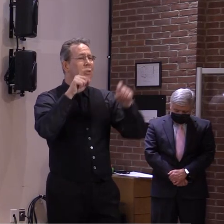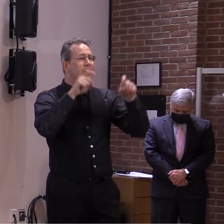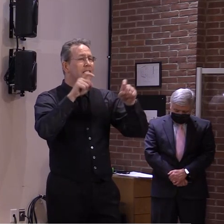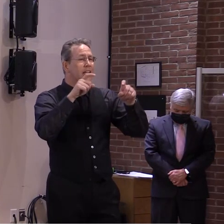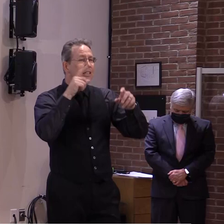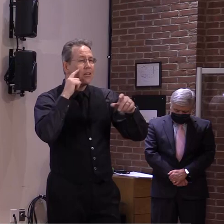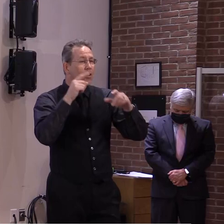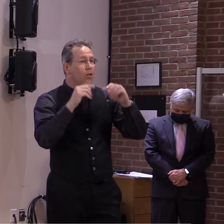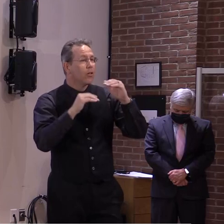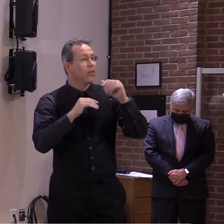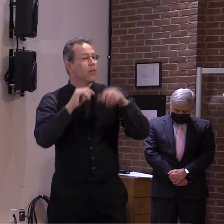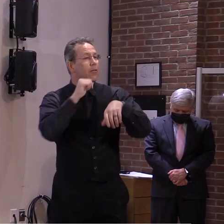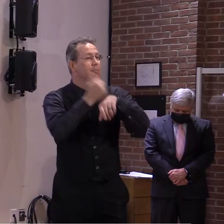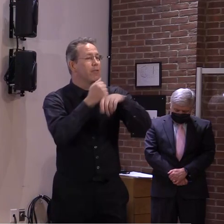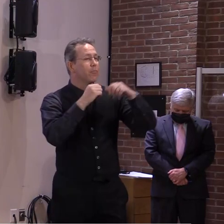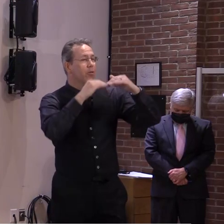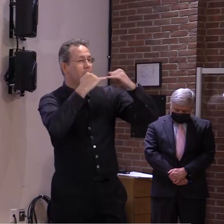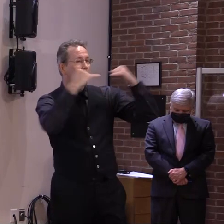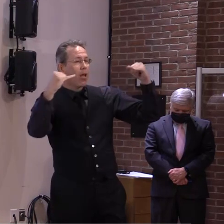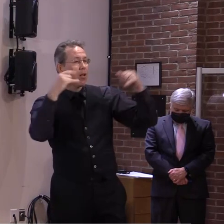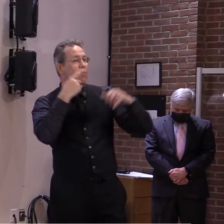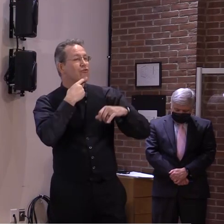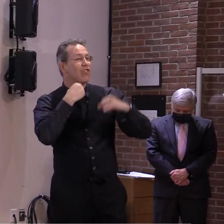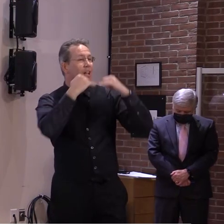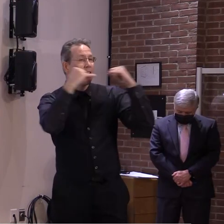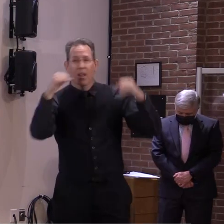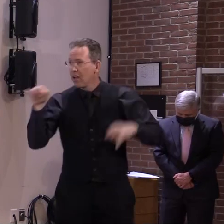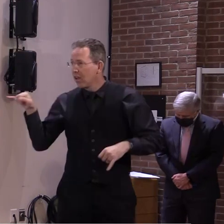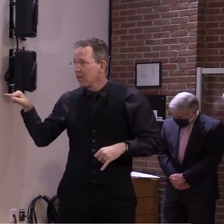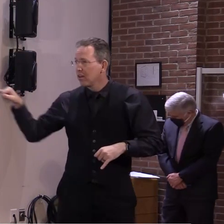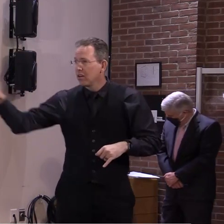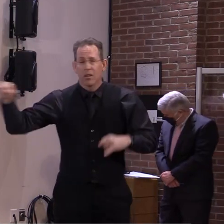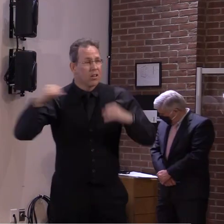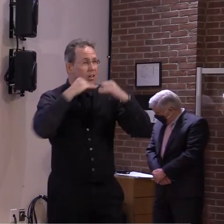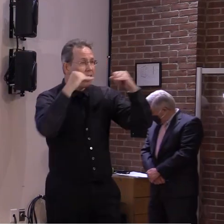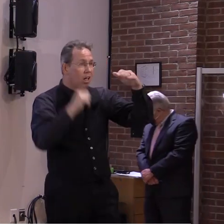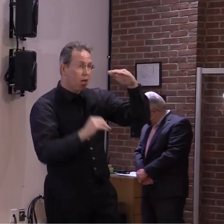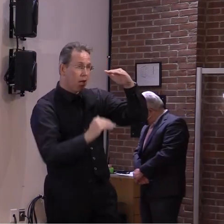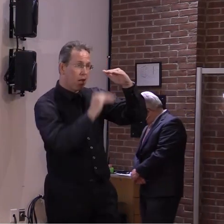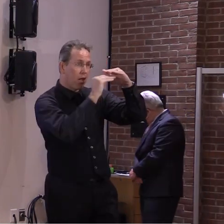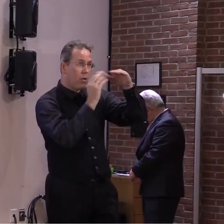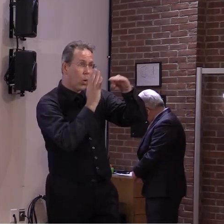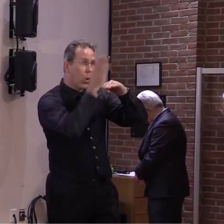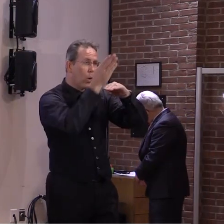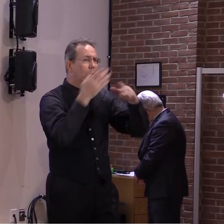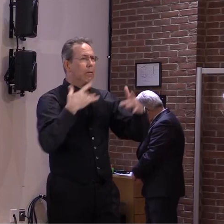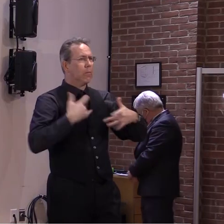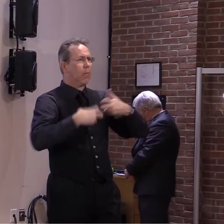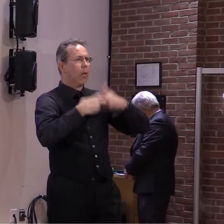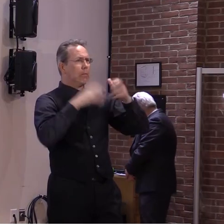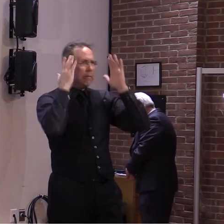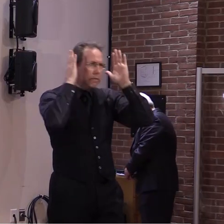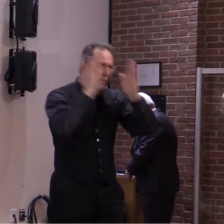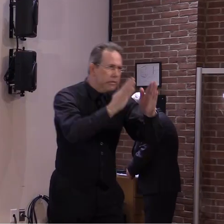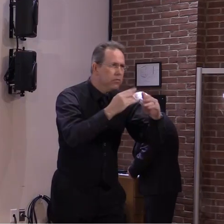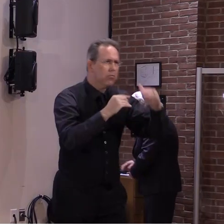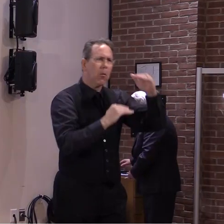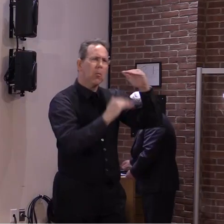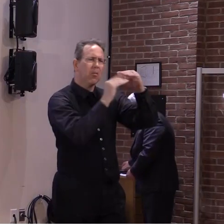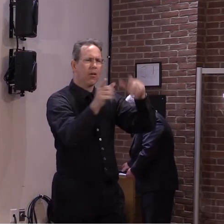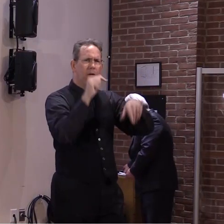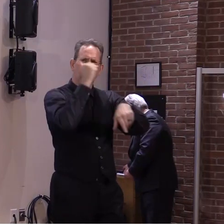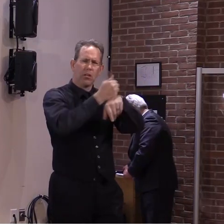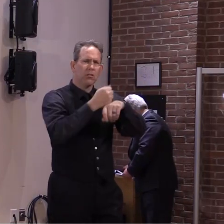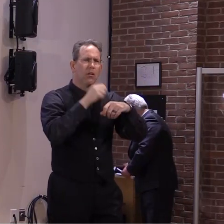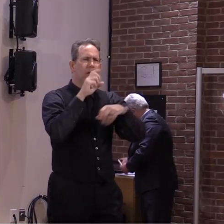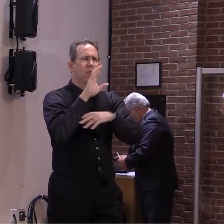vulnerable Vermonters in the state are vaccinated. So, you know, are you thinking more along